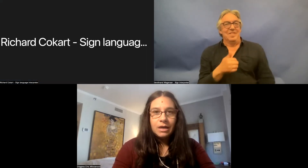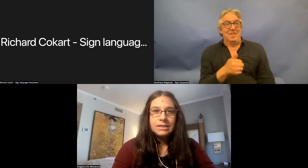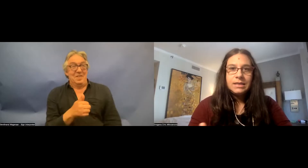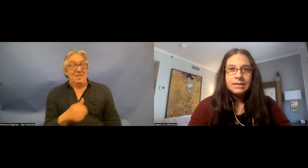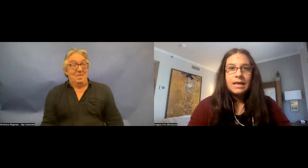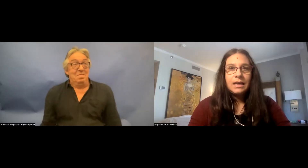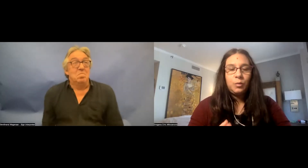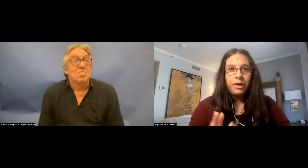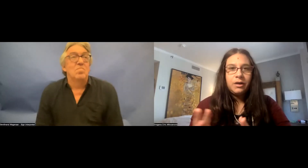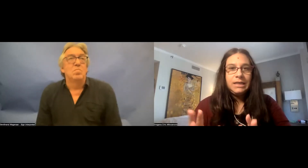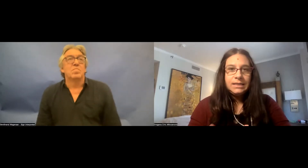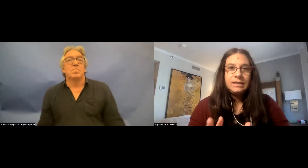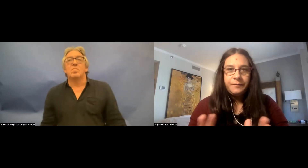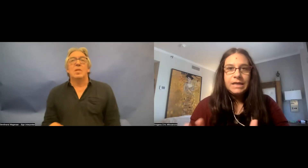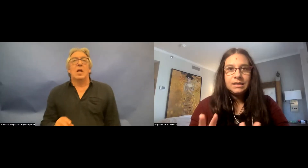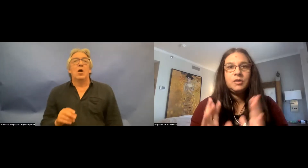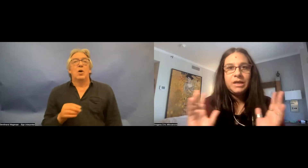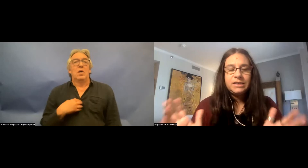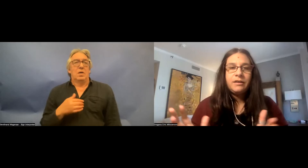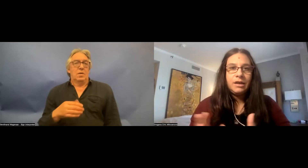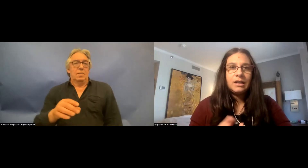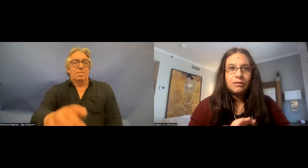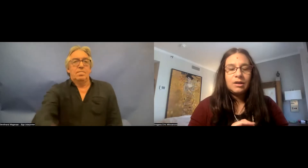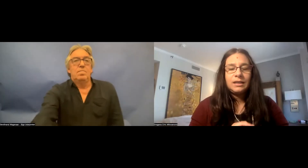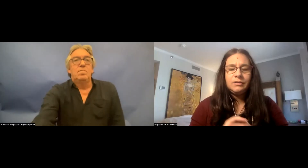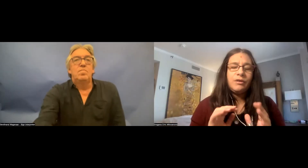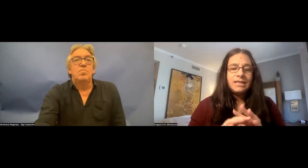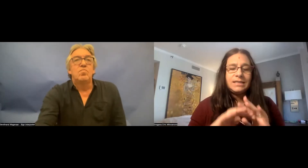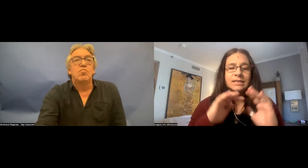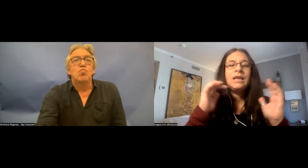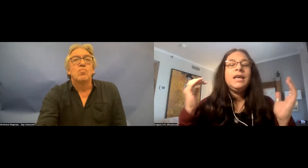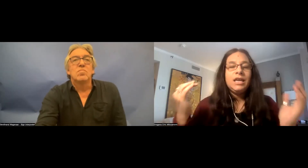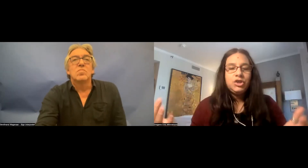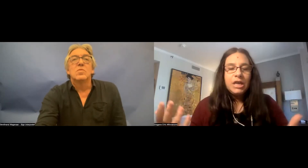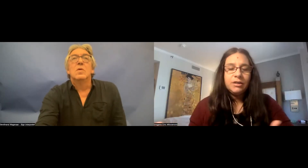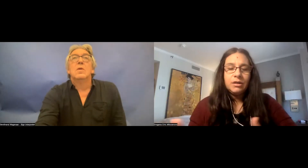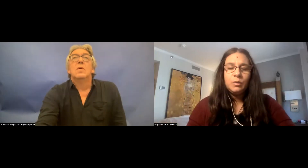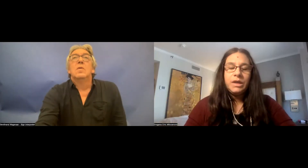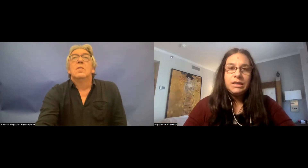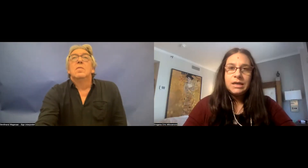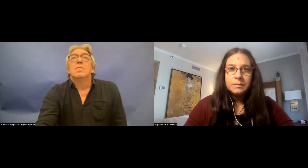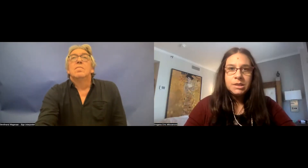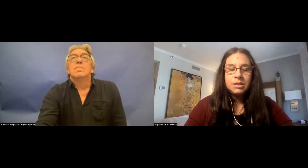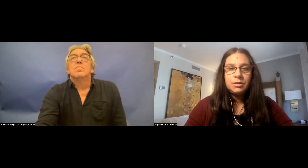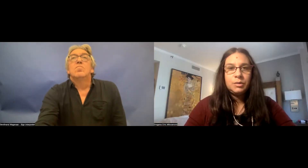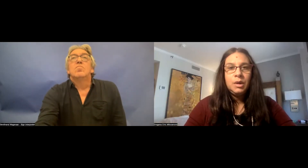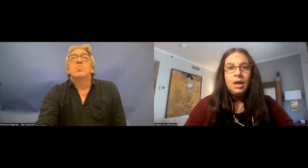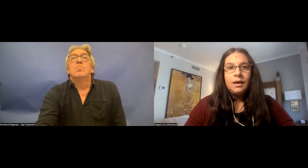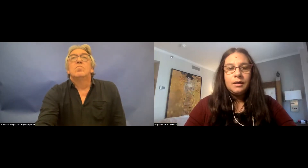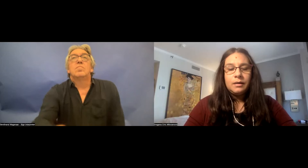facing crisis, and we are indeed facing humanitarian crisis in general when it comes